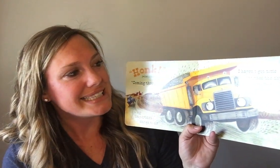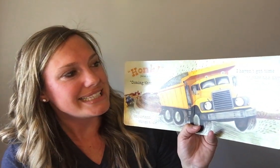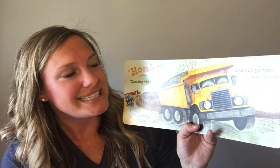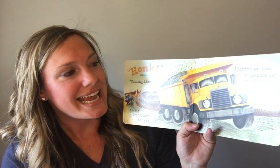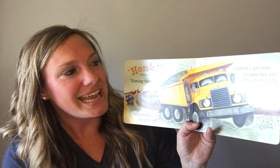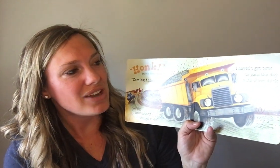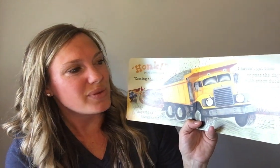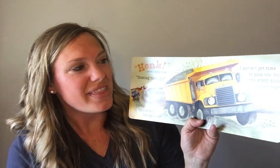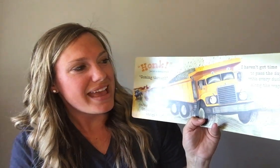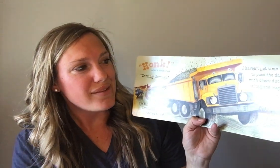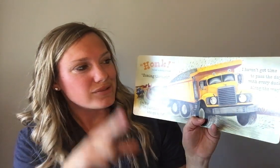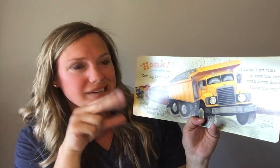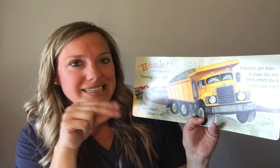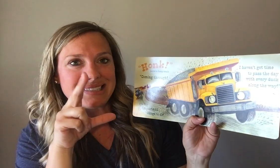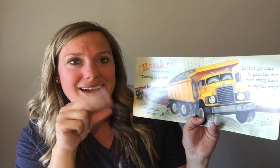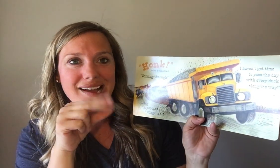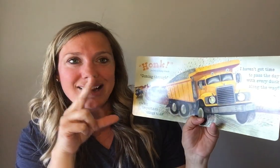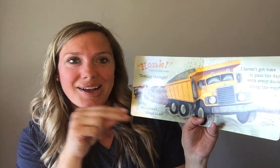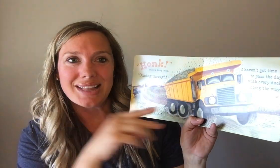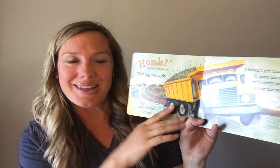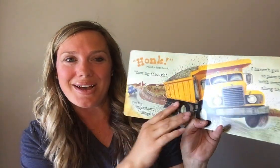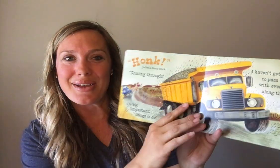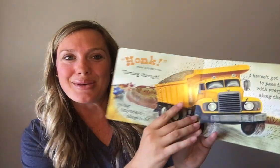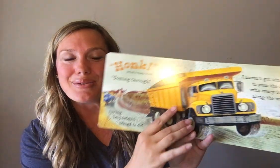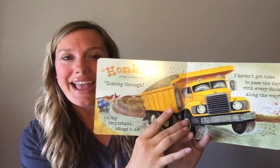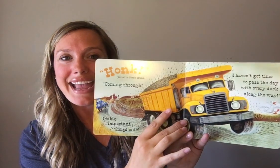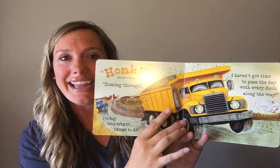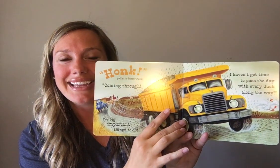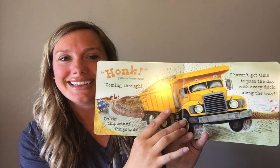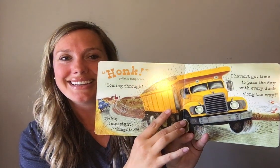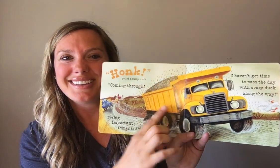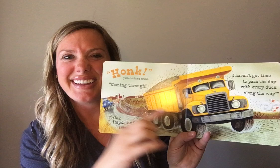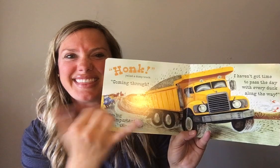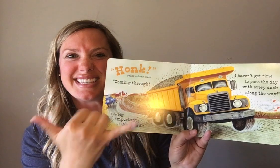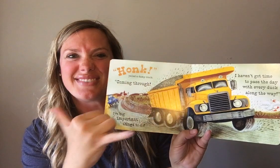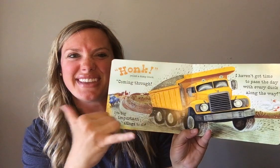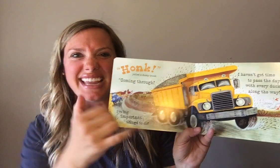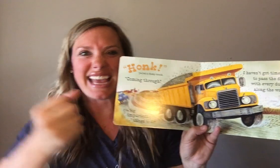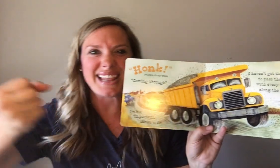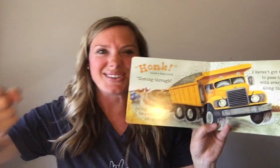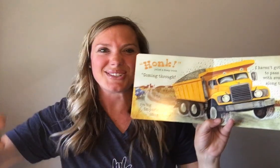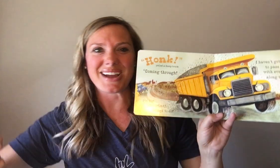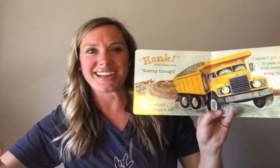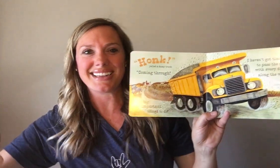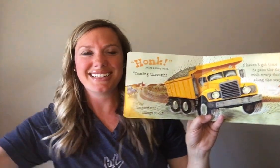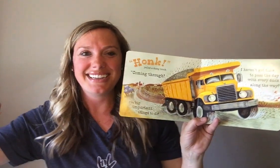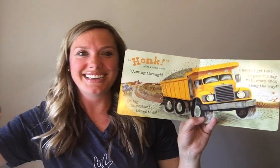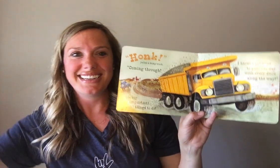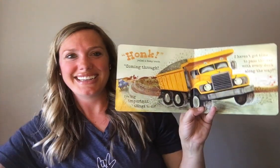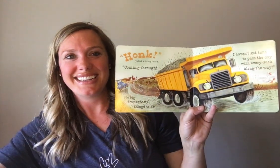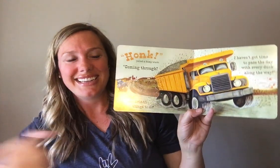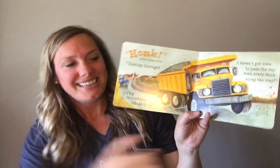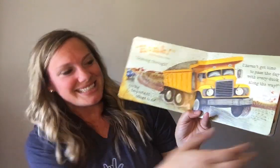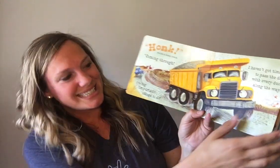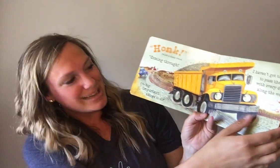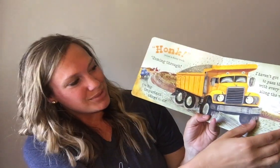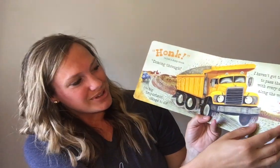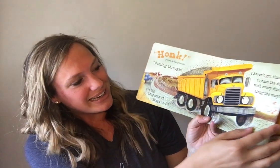the day with every duck along the way. Look at this big yellow truck. It's a dump truck.